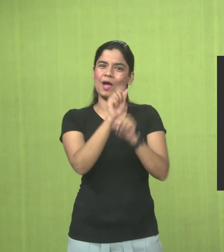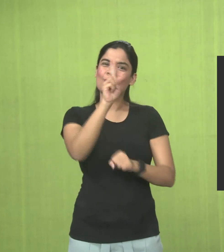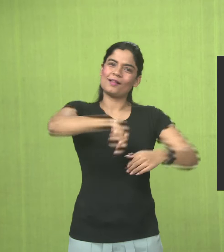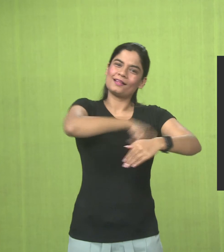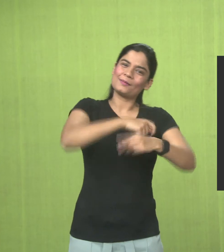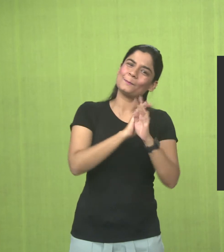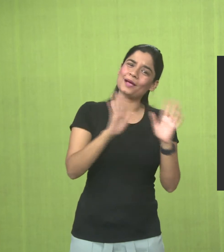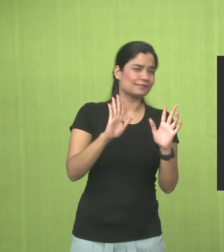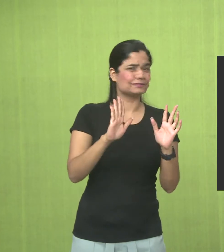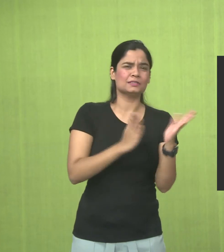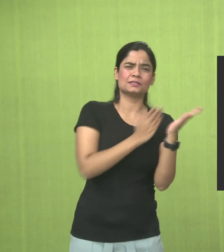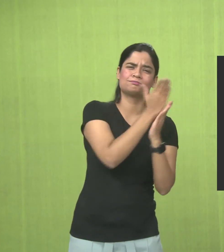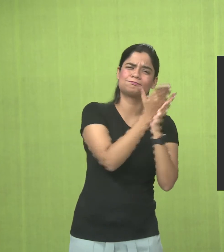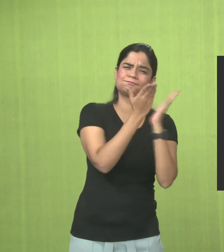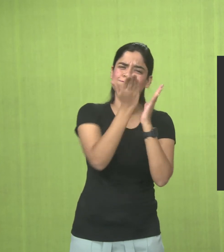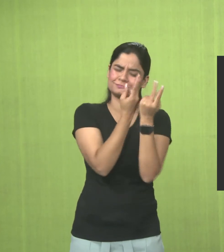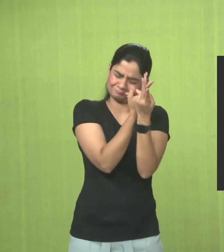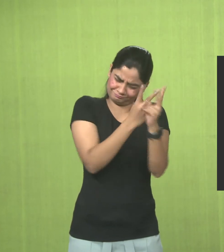science helps not just in cooking, but it has